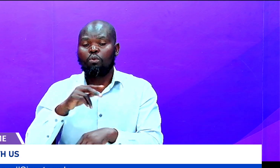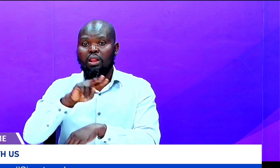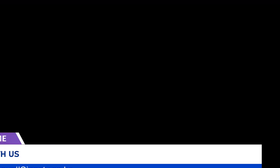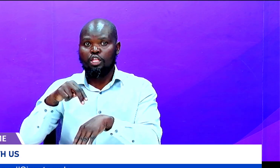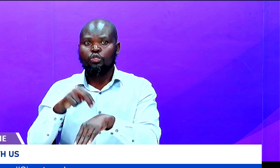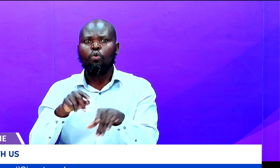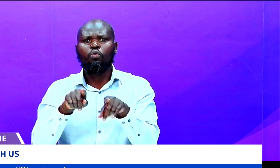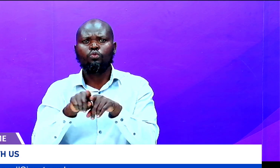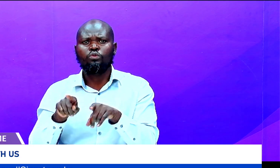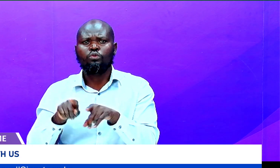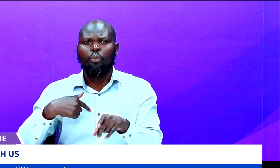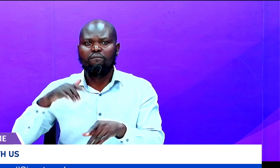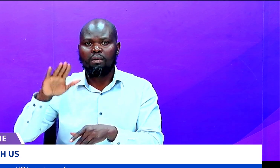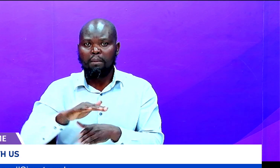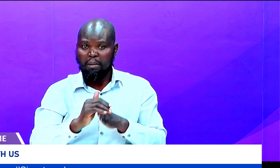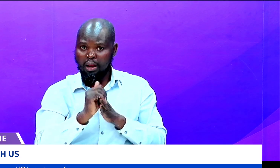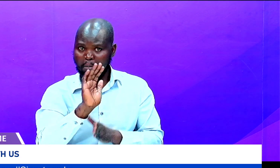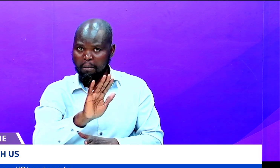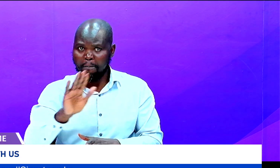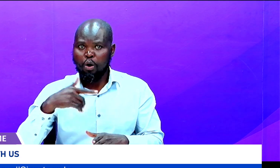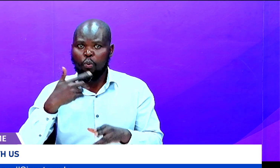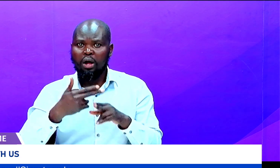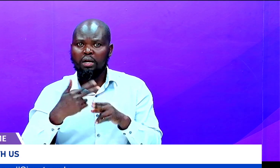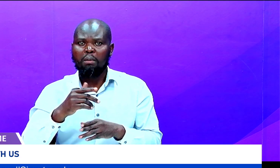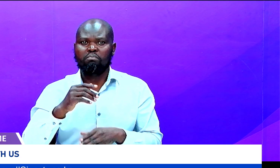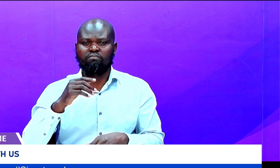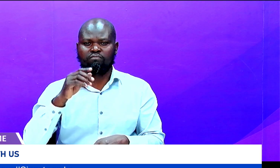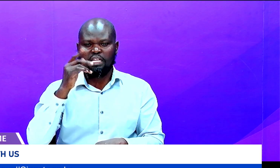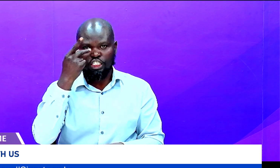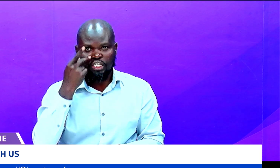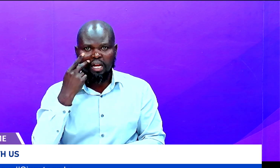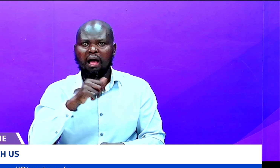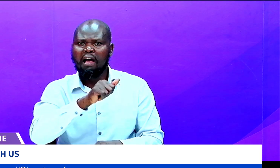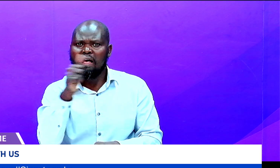President William Ruto has sent condolences to Kikuyu MP and National Assembly Majority Leader